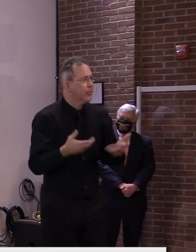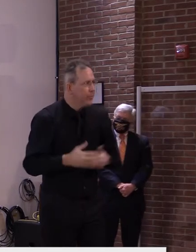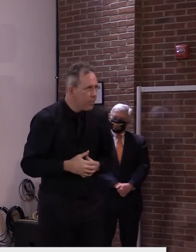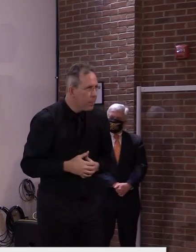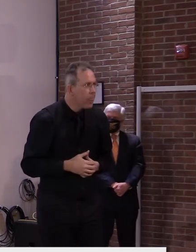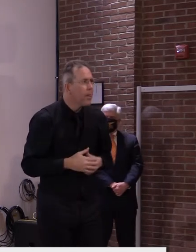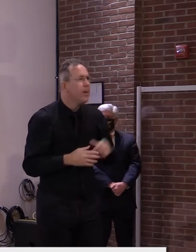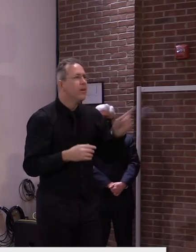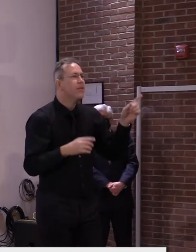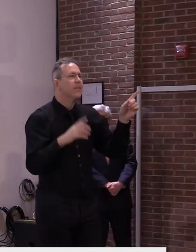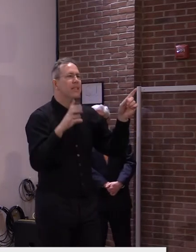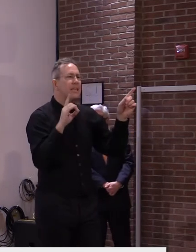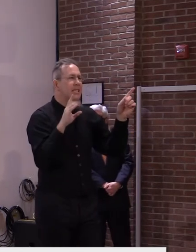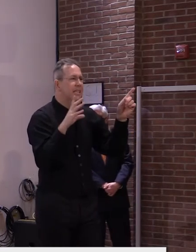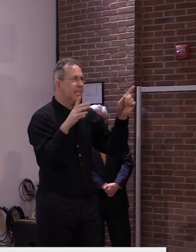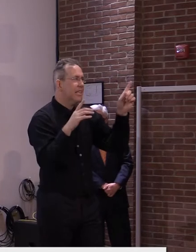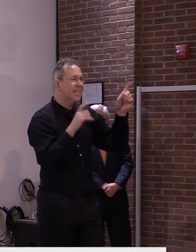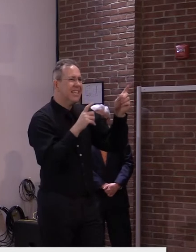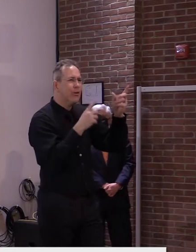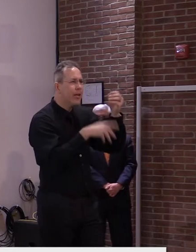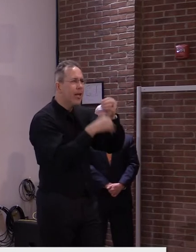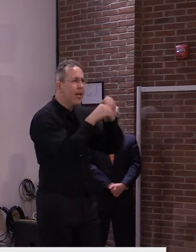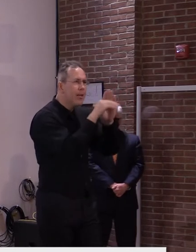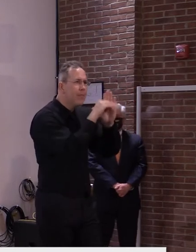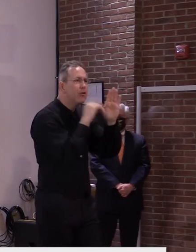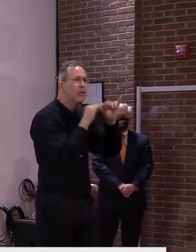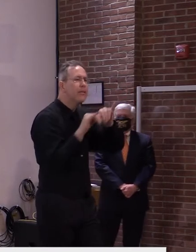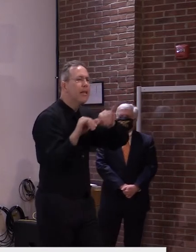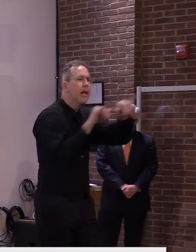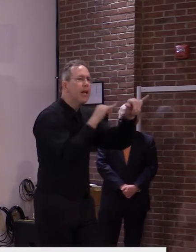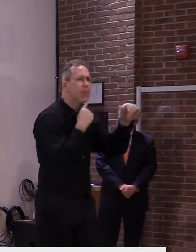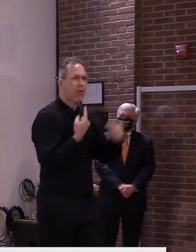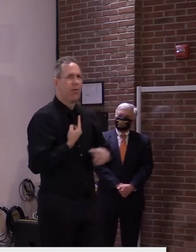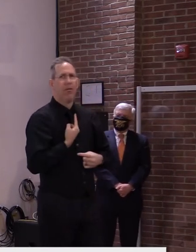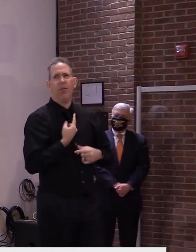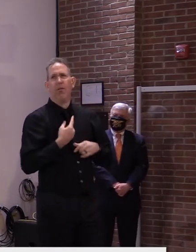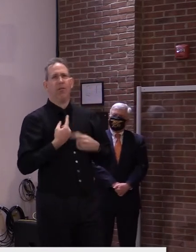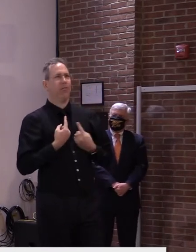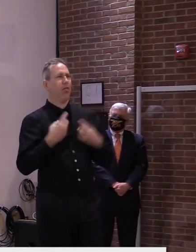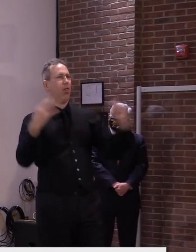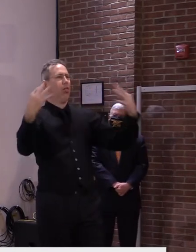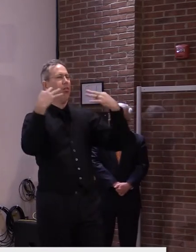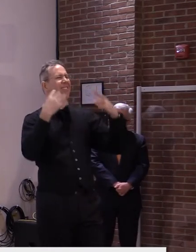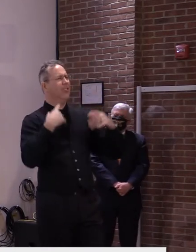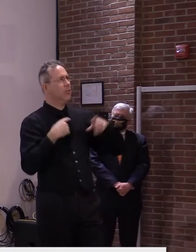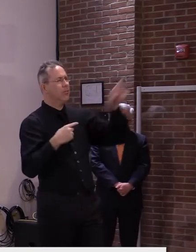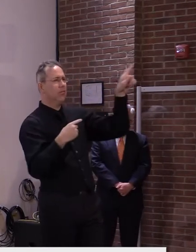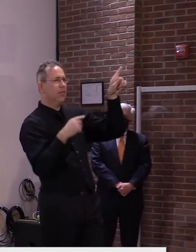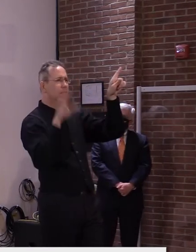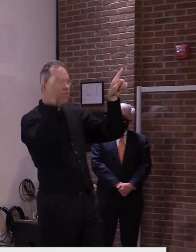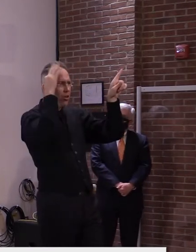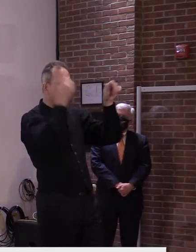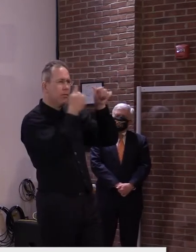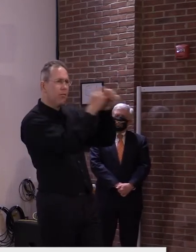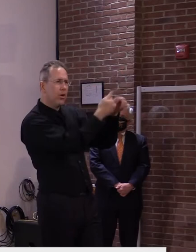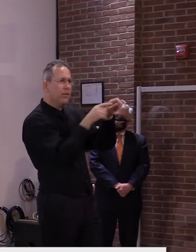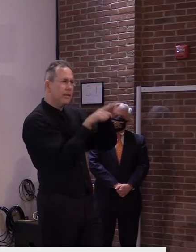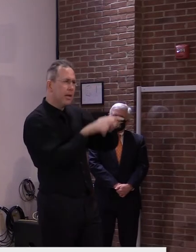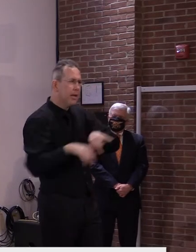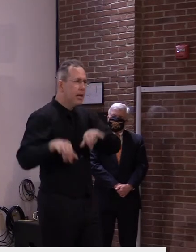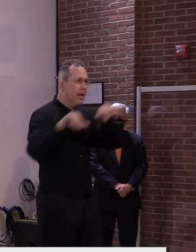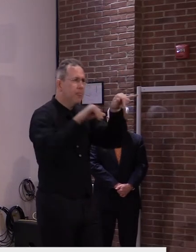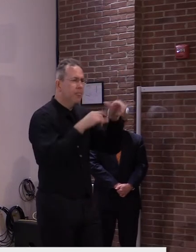national policy, because it has so much to do with how we live our lives and when we cross borders of other states or other